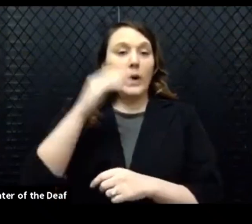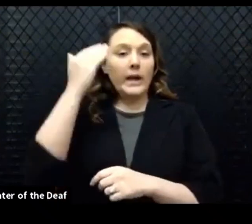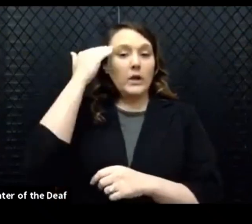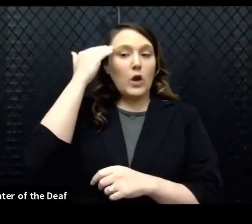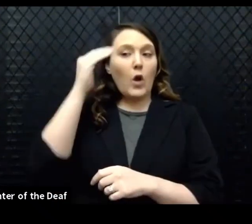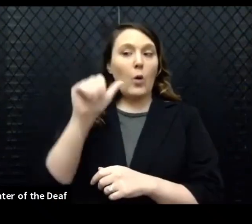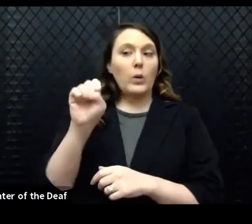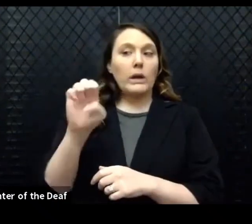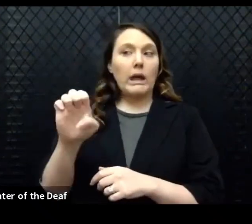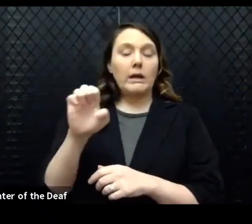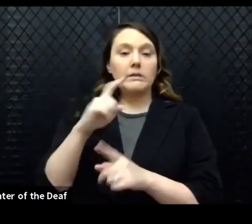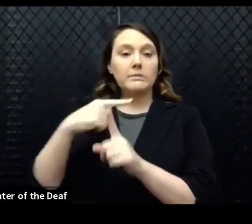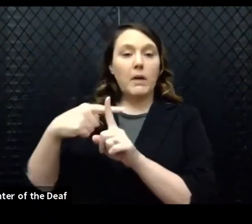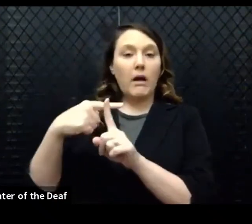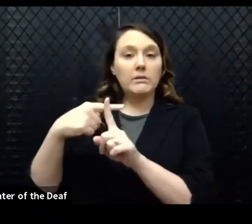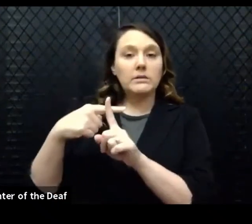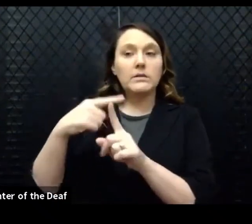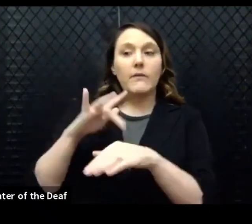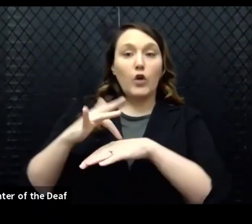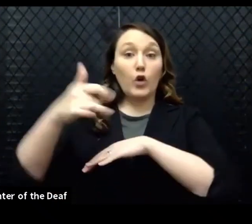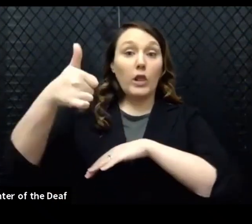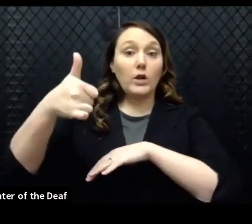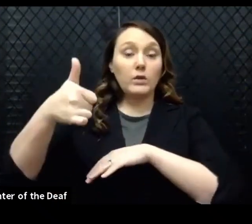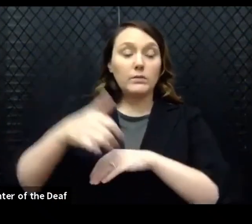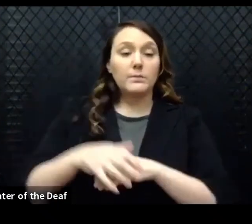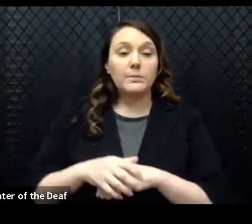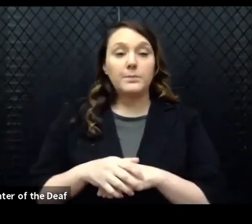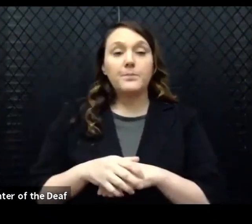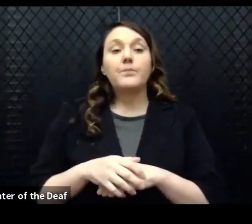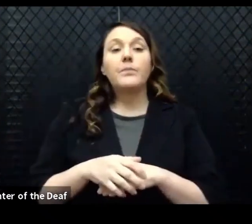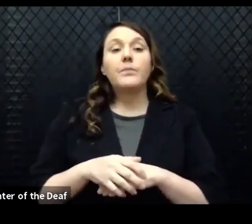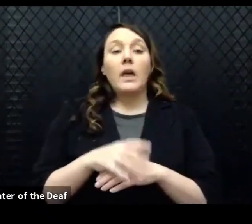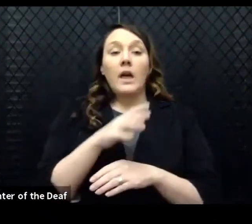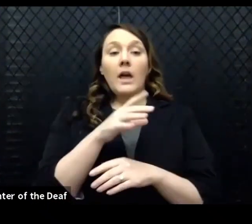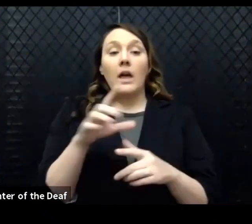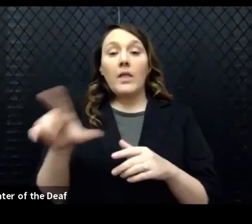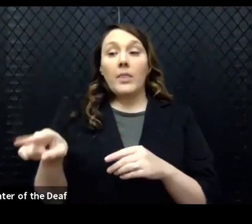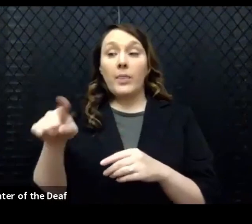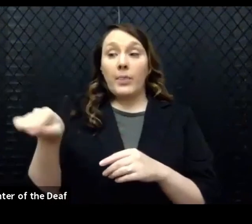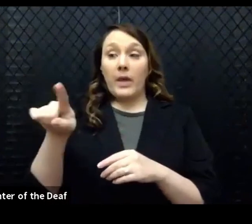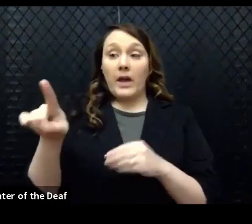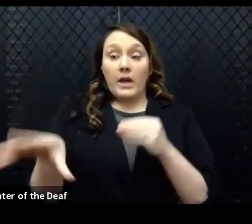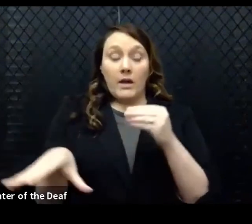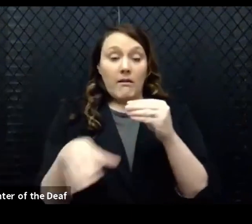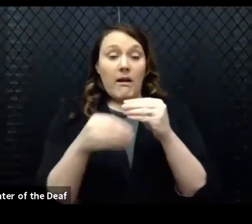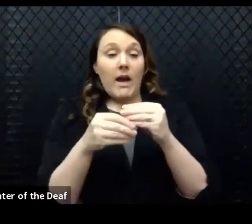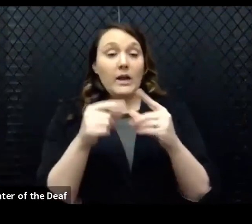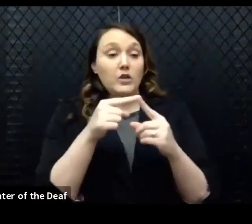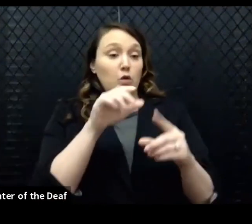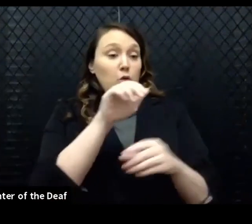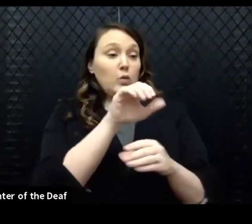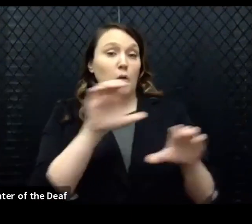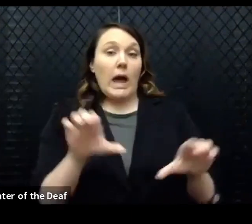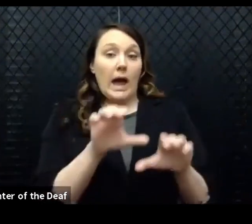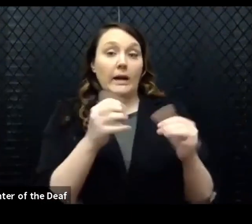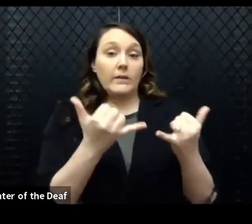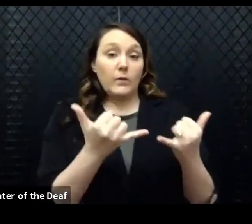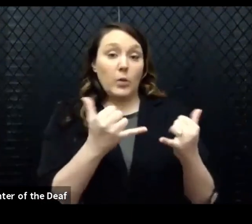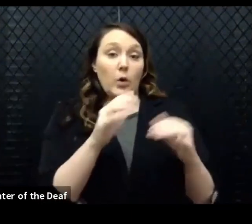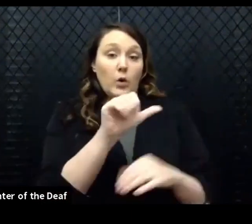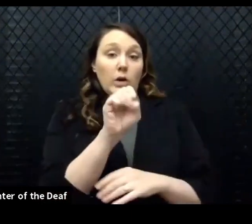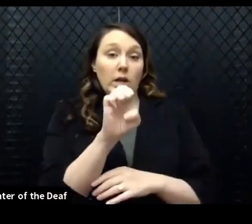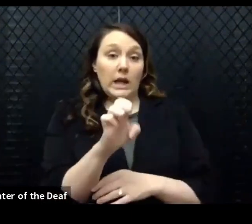in their isolation period, resulting in them being added to the active case and being an active case longer, when before they would have been